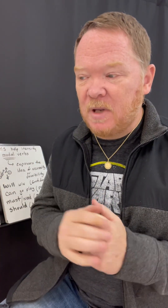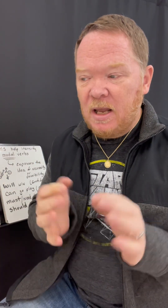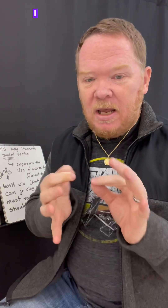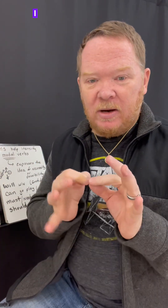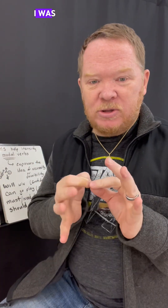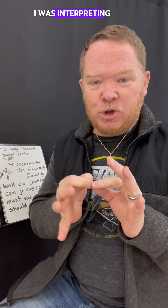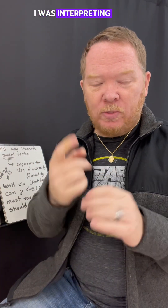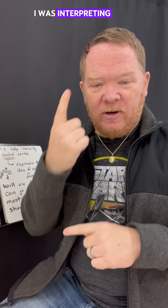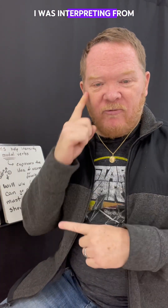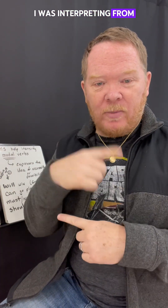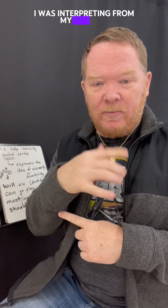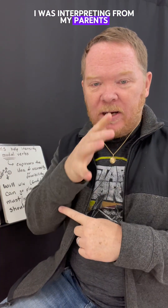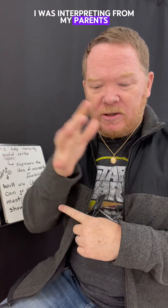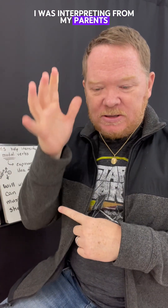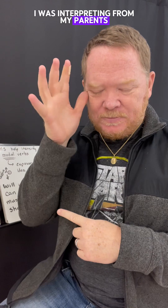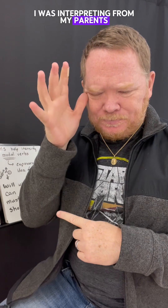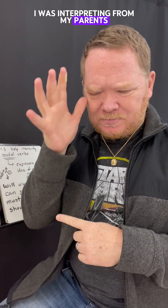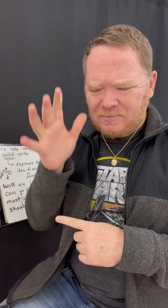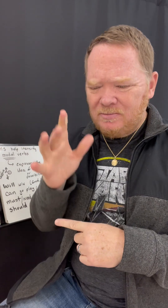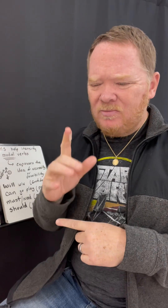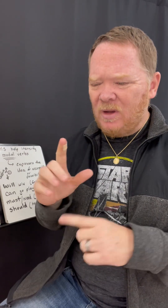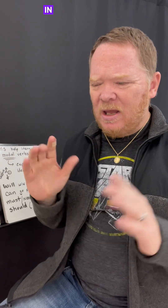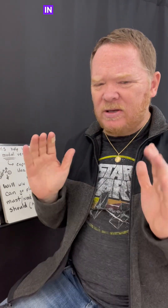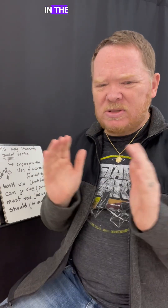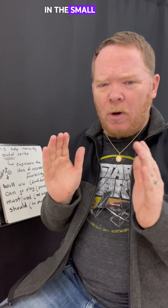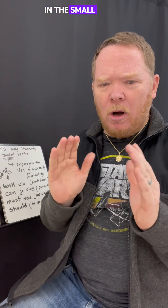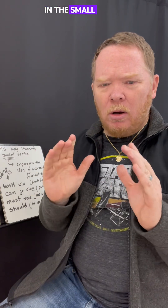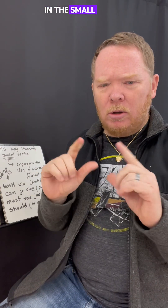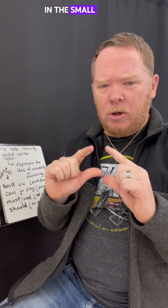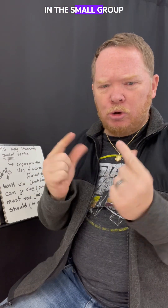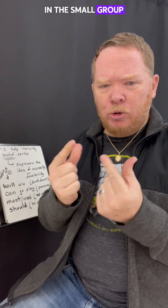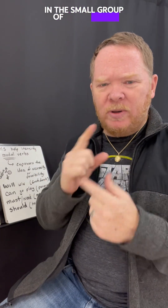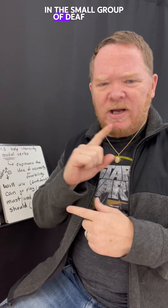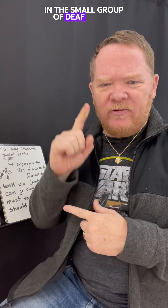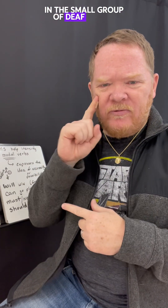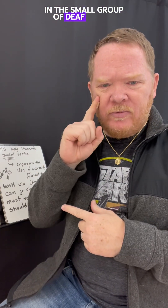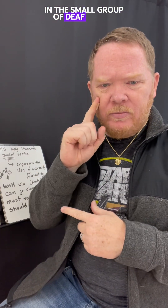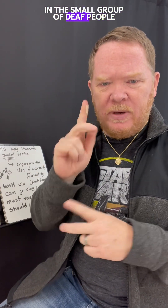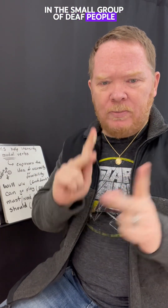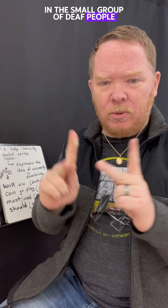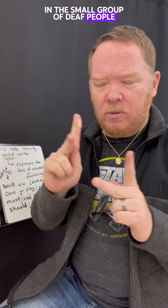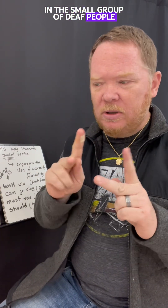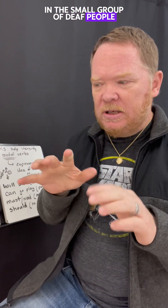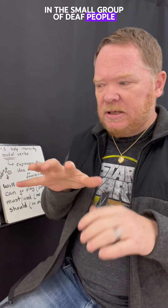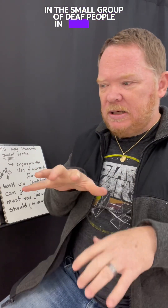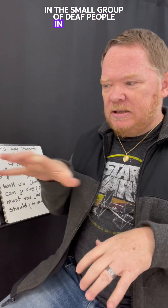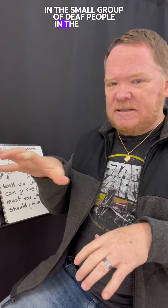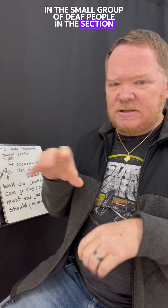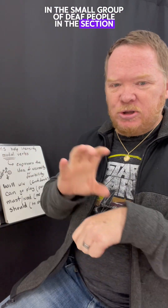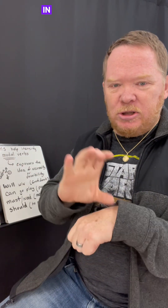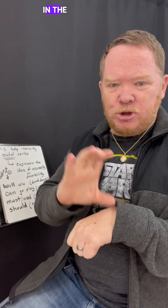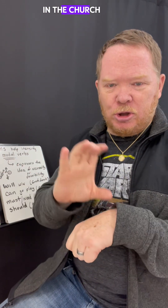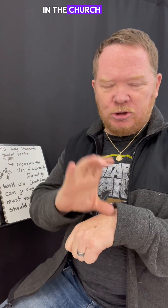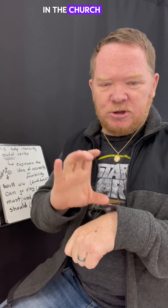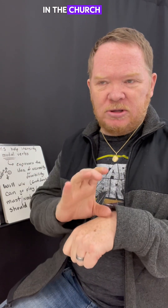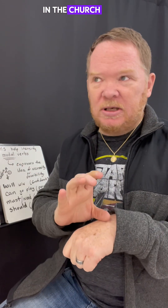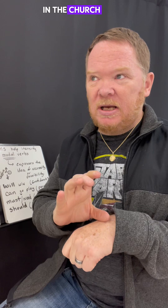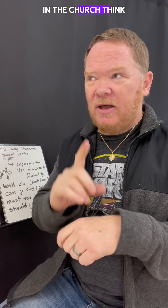I was interpreting for my parents in the small group of deaf people in the section in the church. I think I